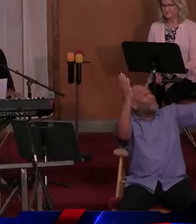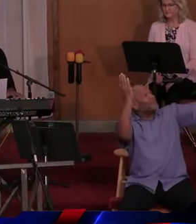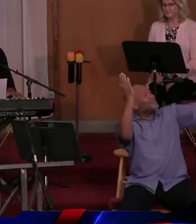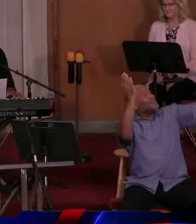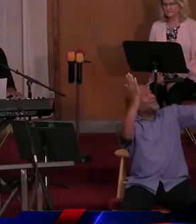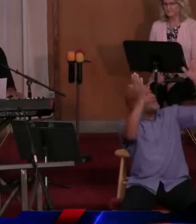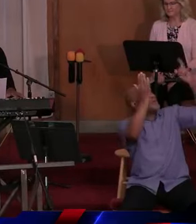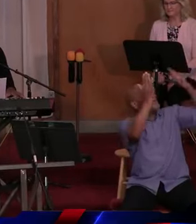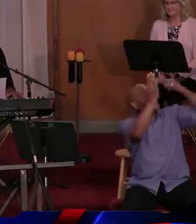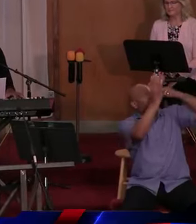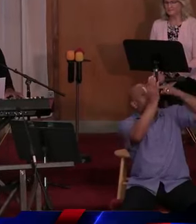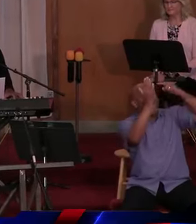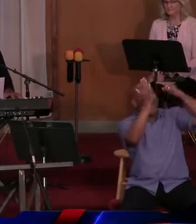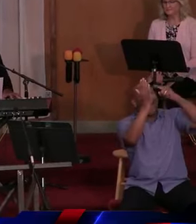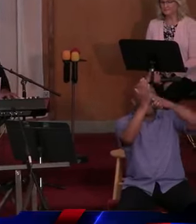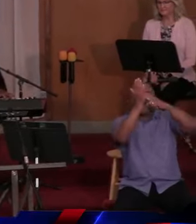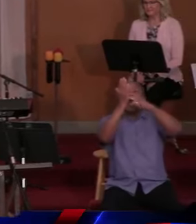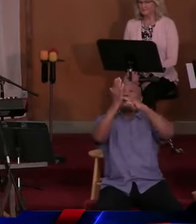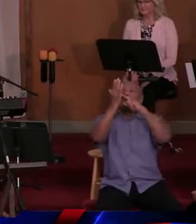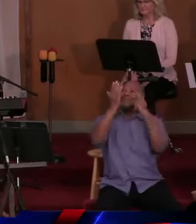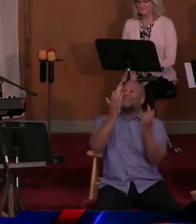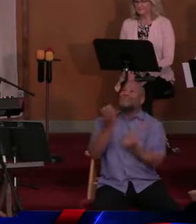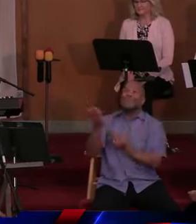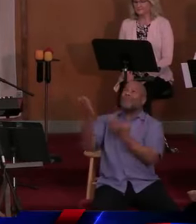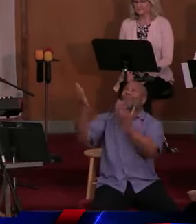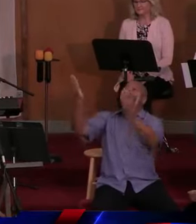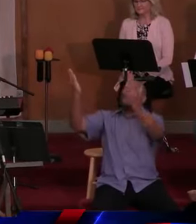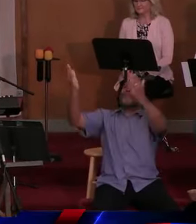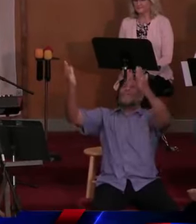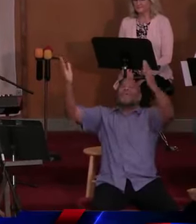belongs to you.